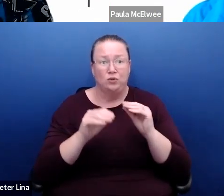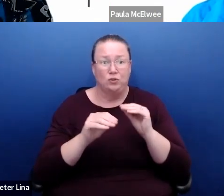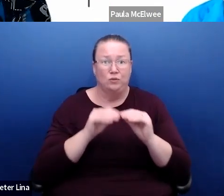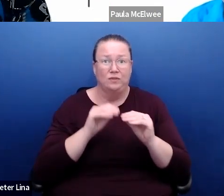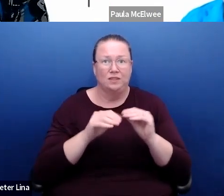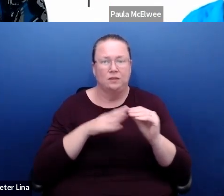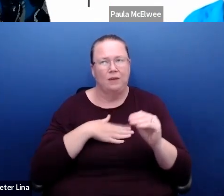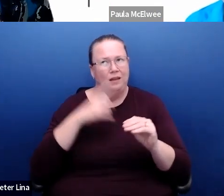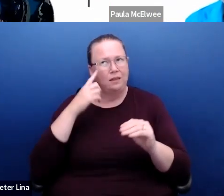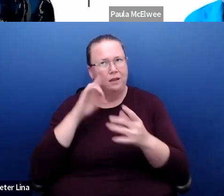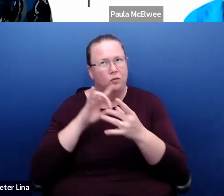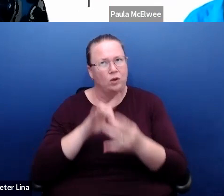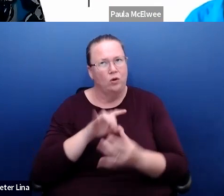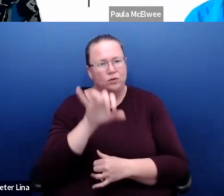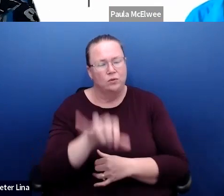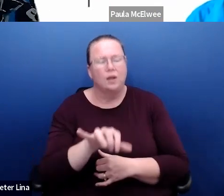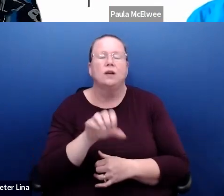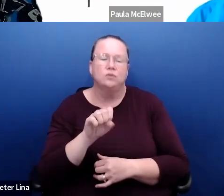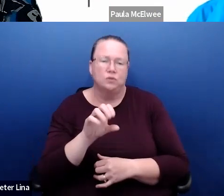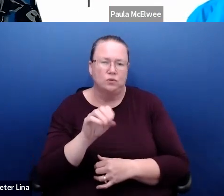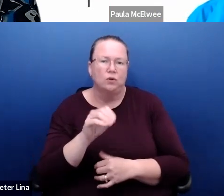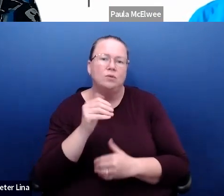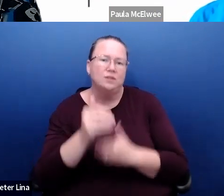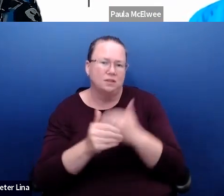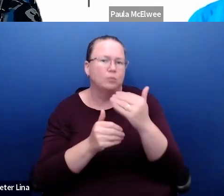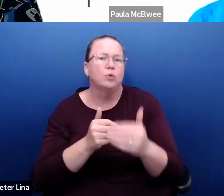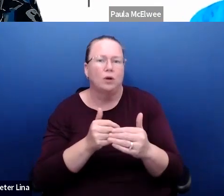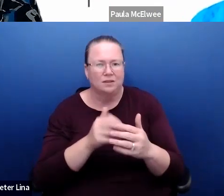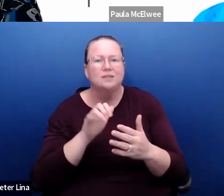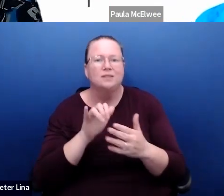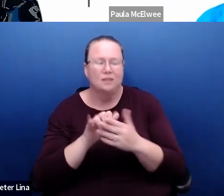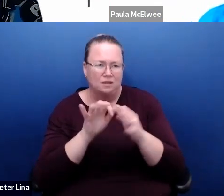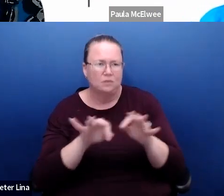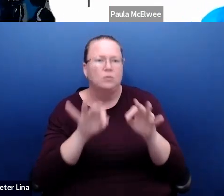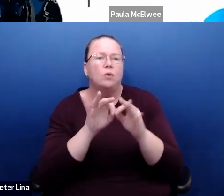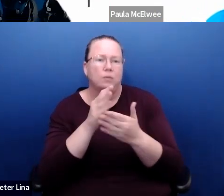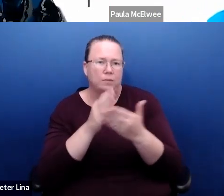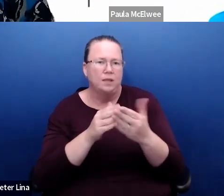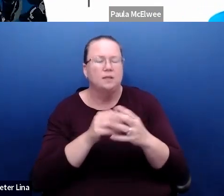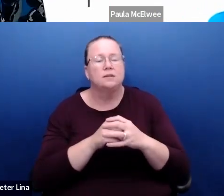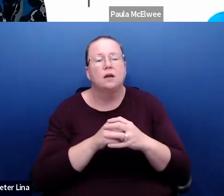thinking there. So it's a process. That's an important piece.